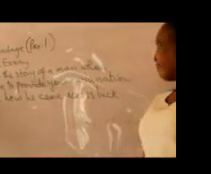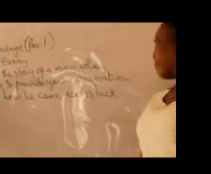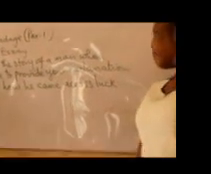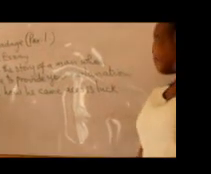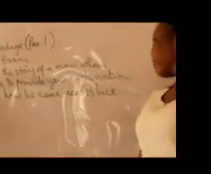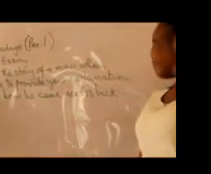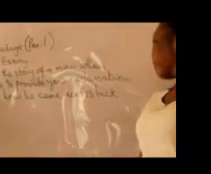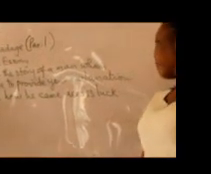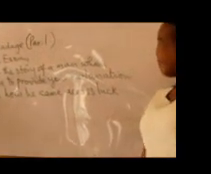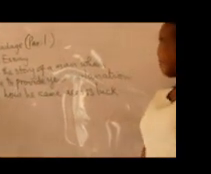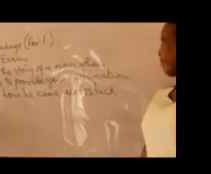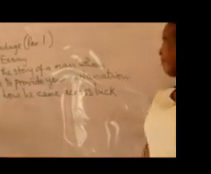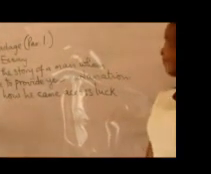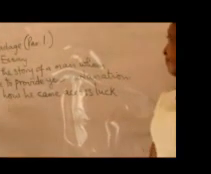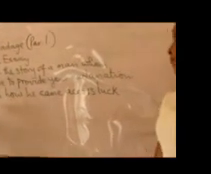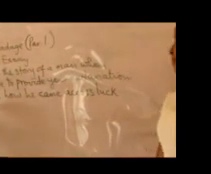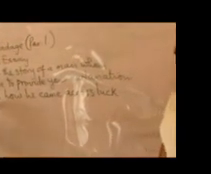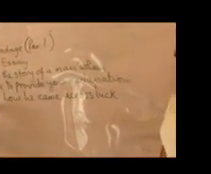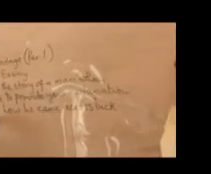4,